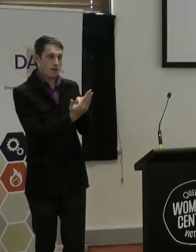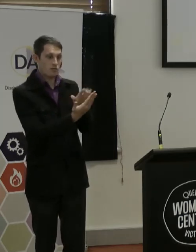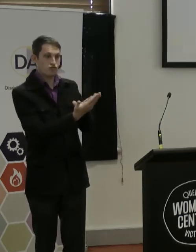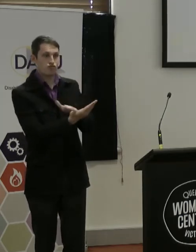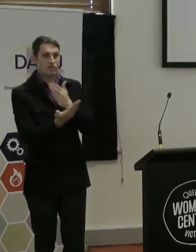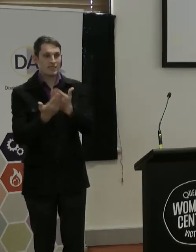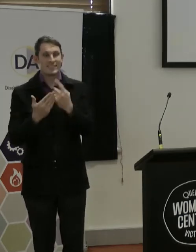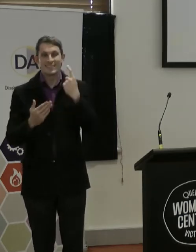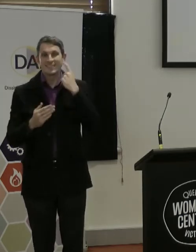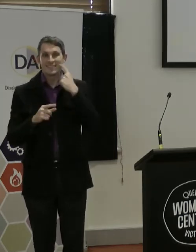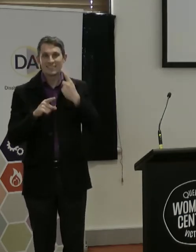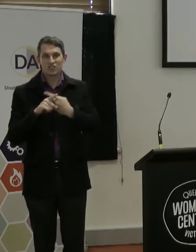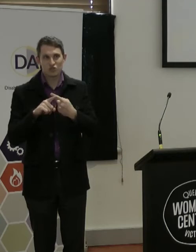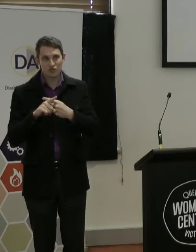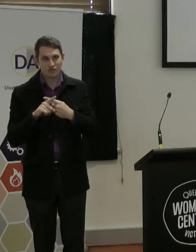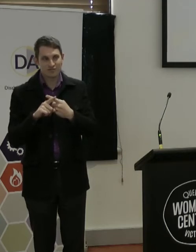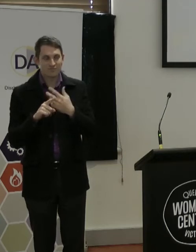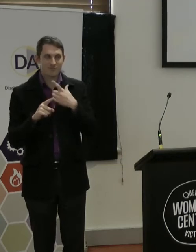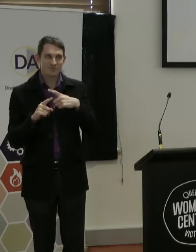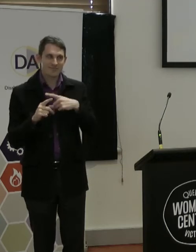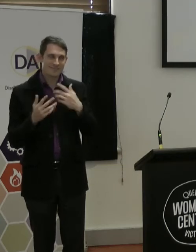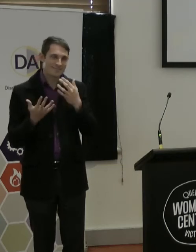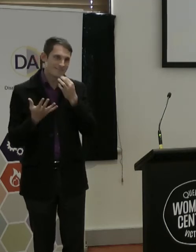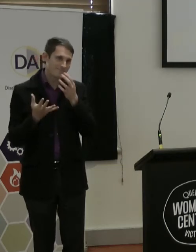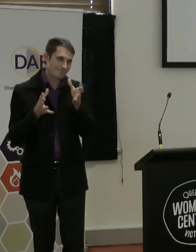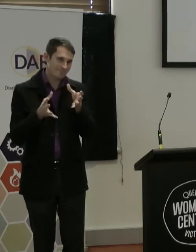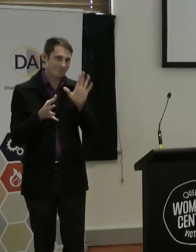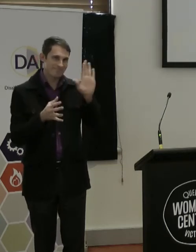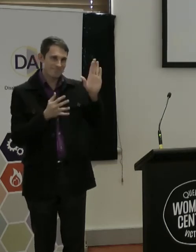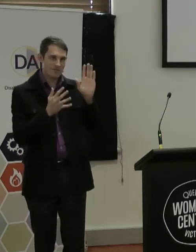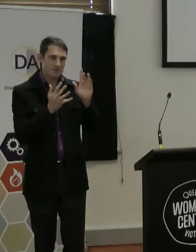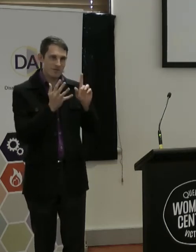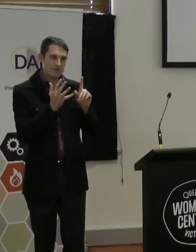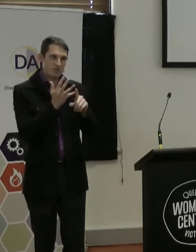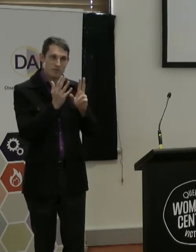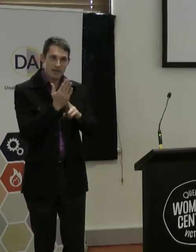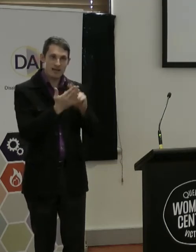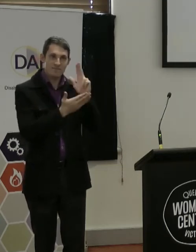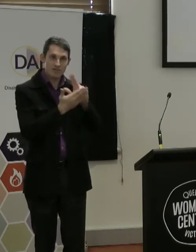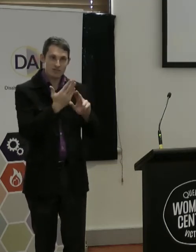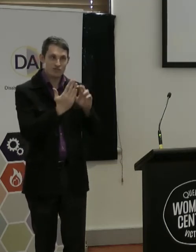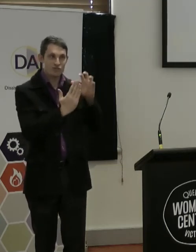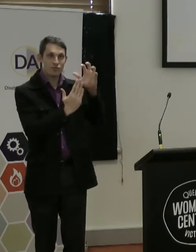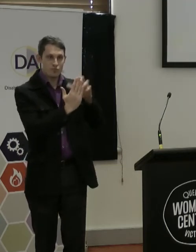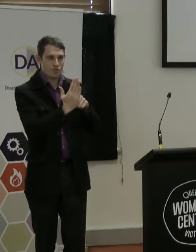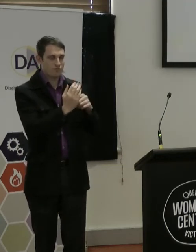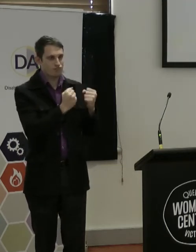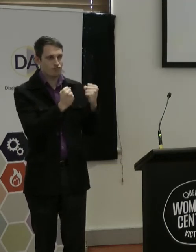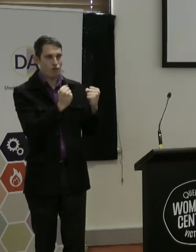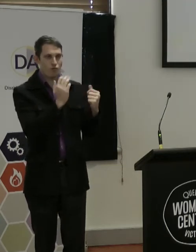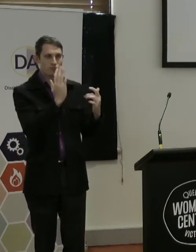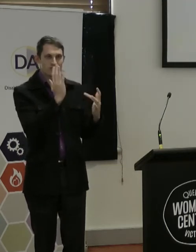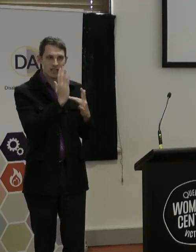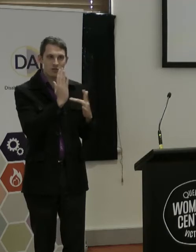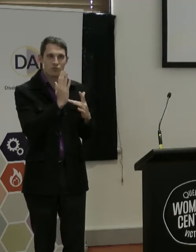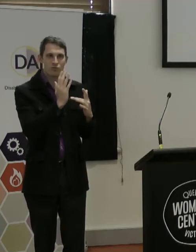because the very ironic part of anything to do with the convention and treaty body reporting is that it's all very technical and